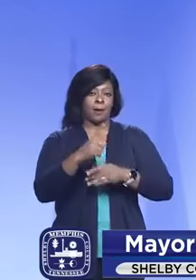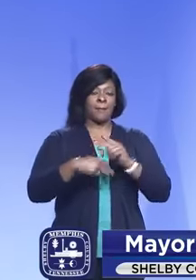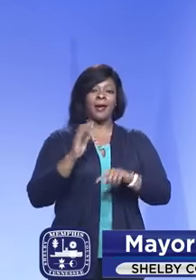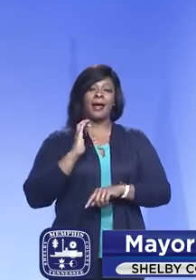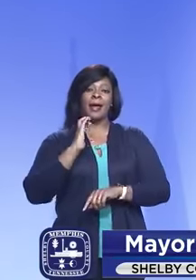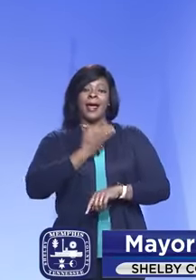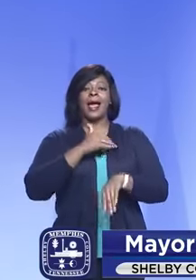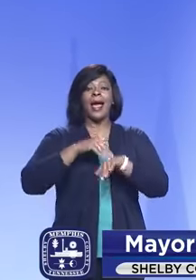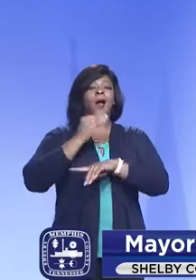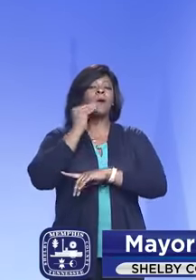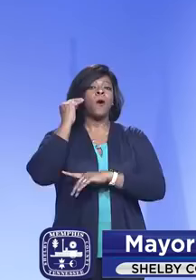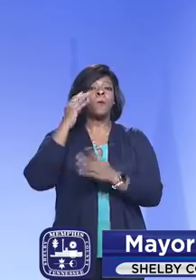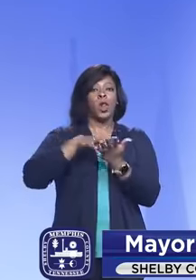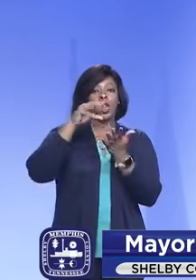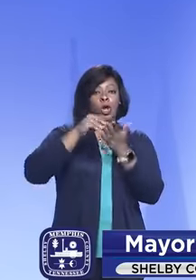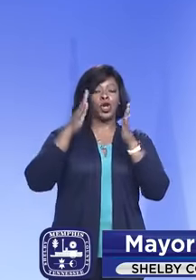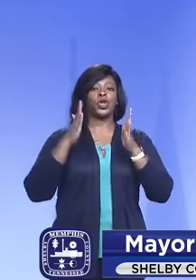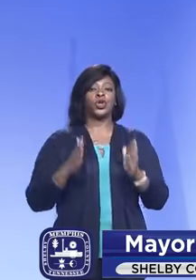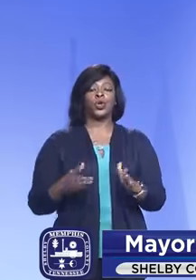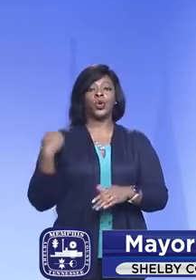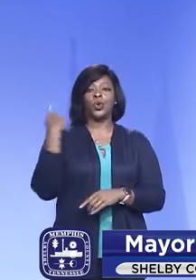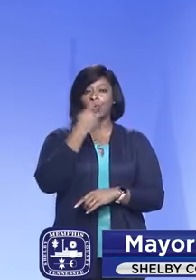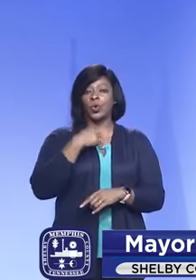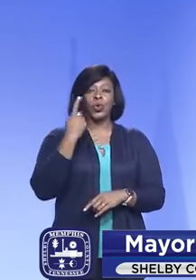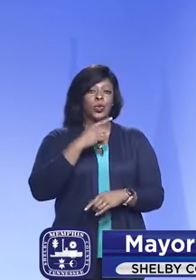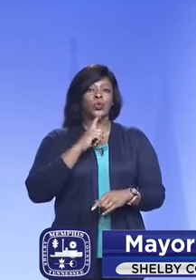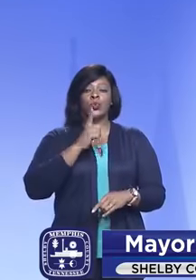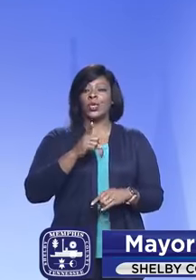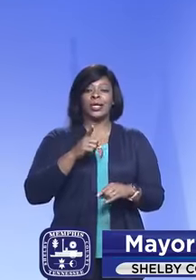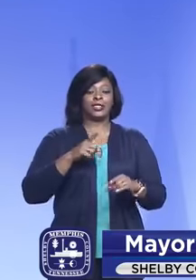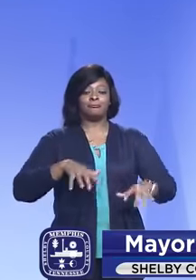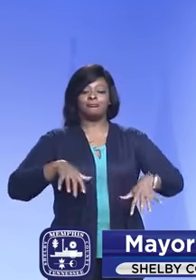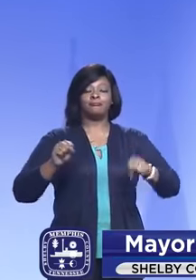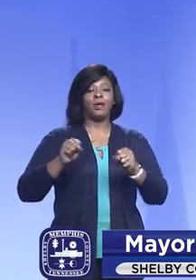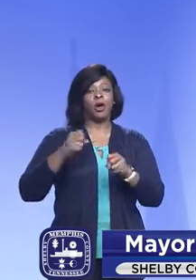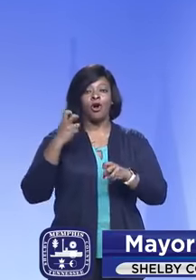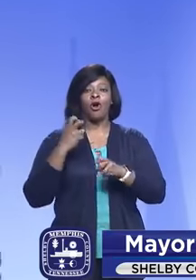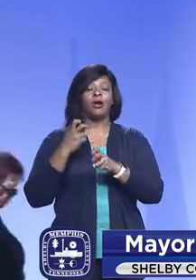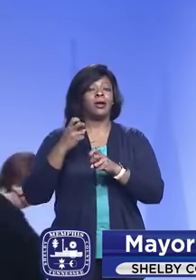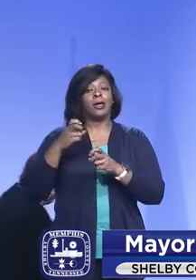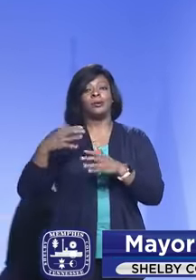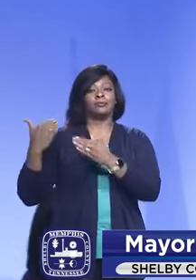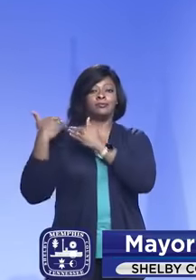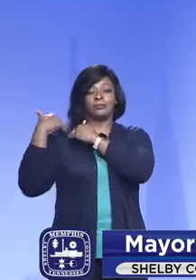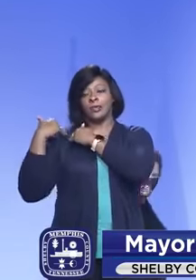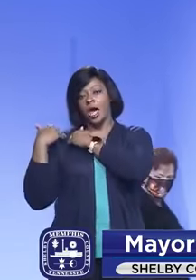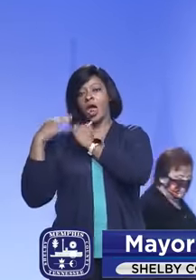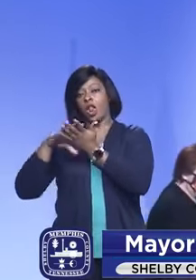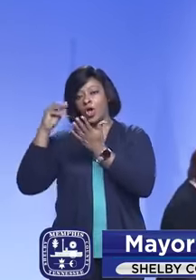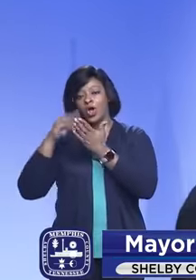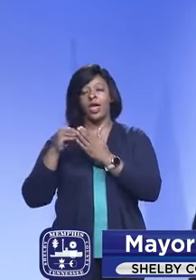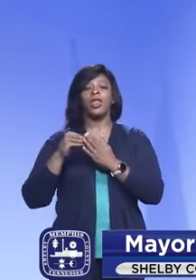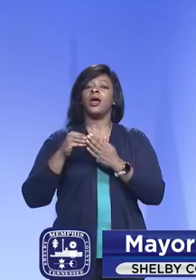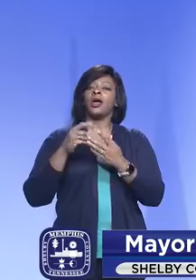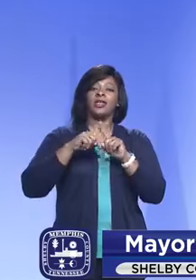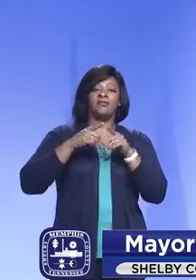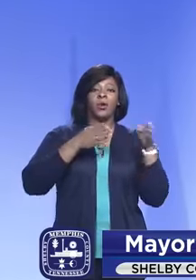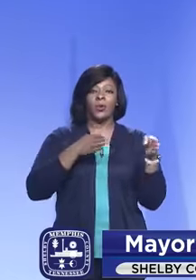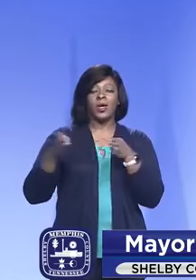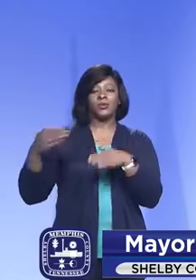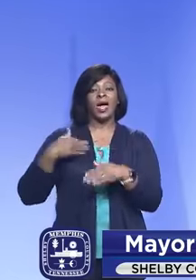our at-home learners who have really borne the brunt of the COVID pandemic in a whole lot of ways. And we have some